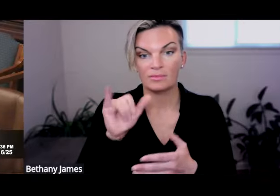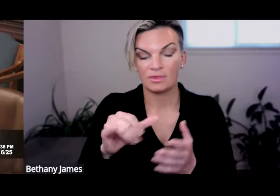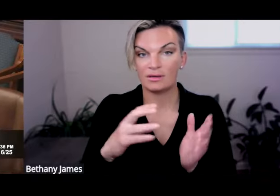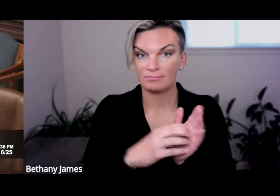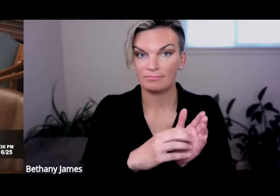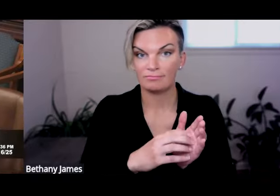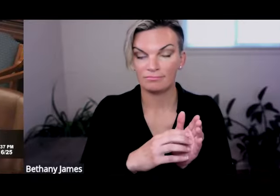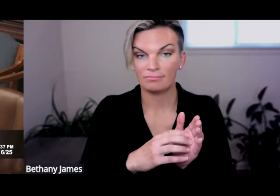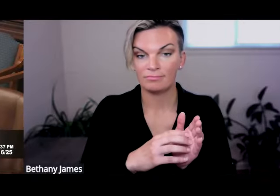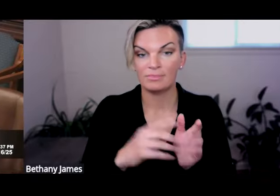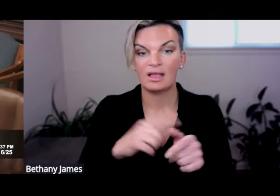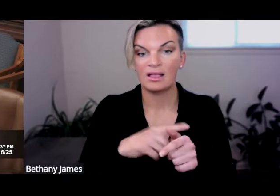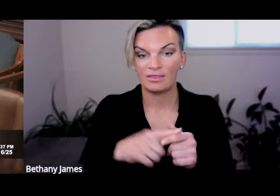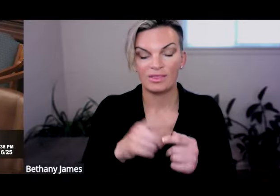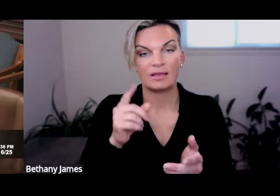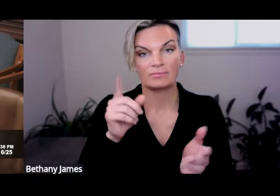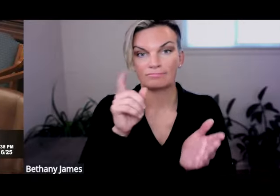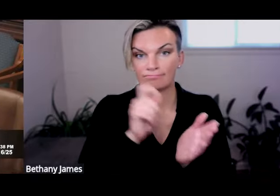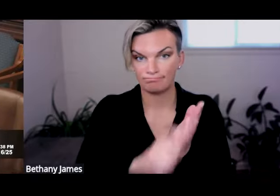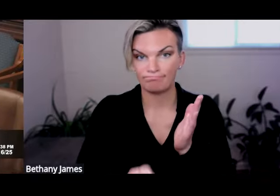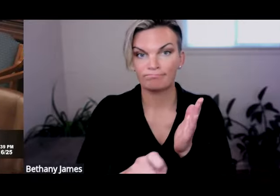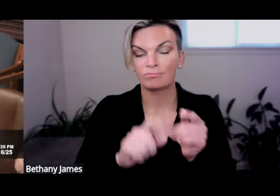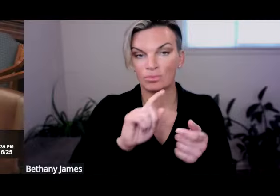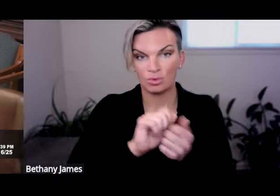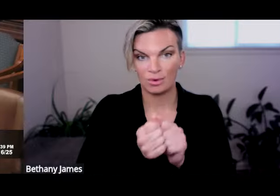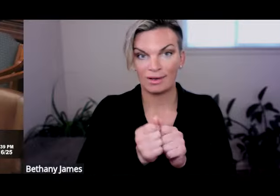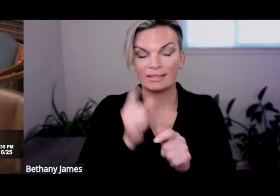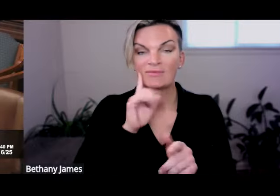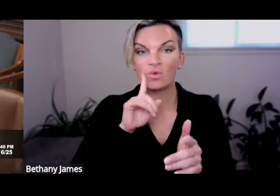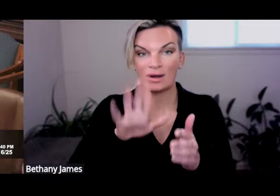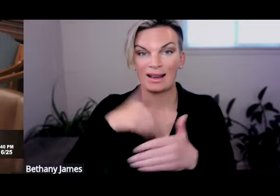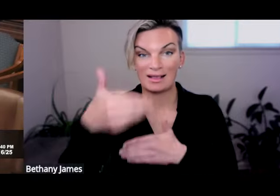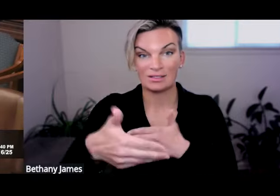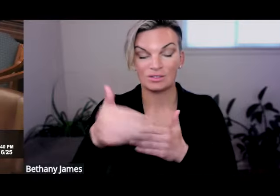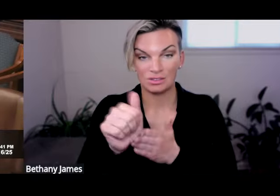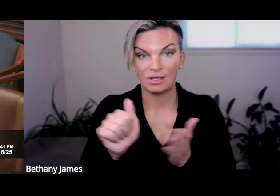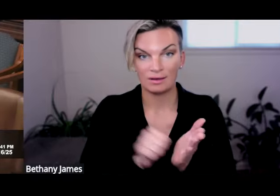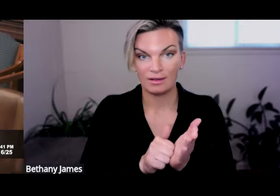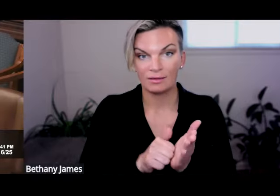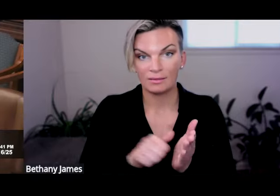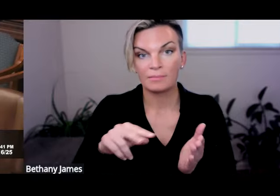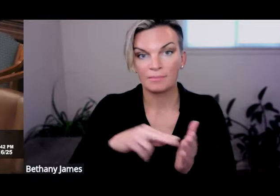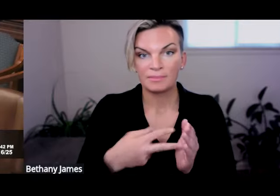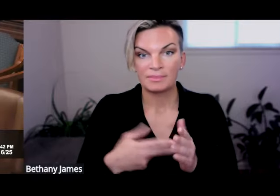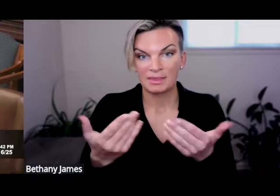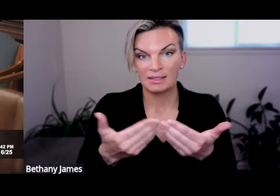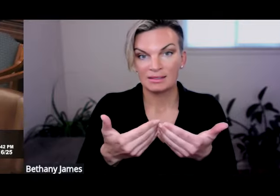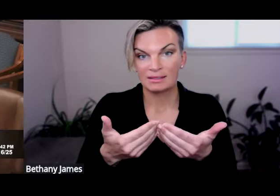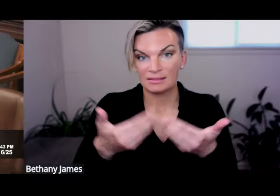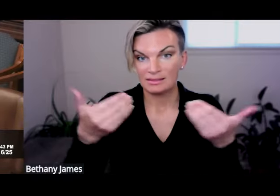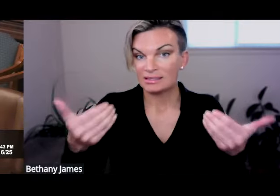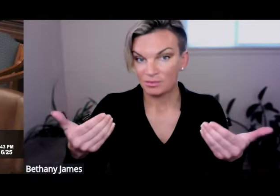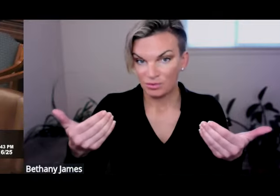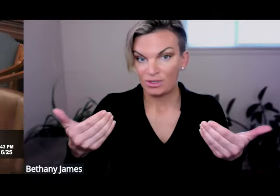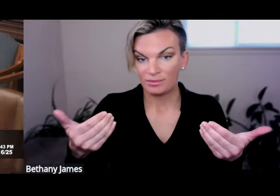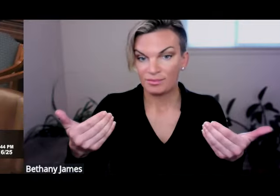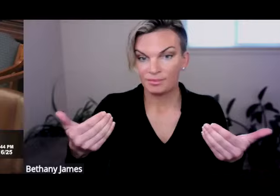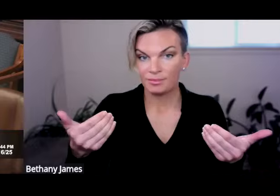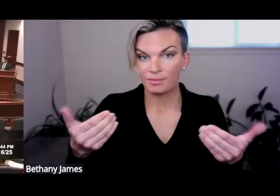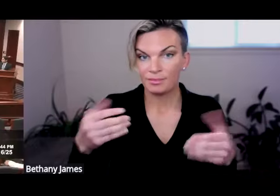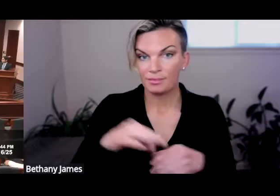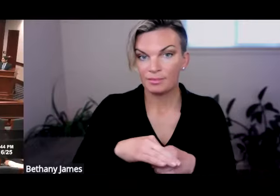it and reschedule to come back and put it on next time's agenda, that would be a separate vote. My